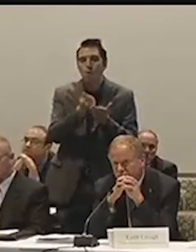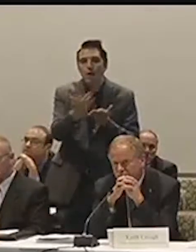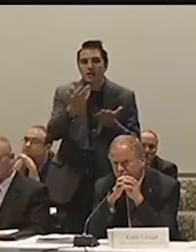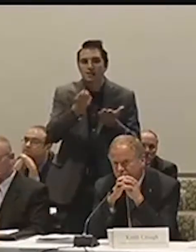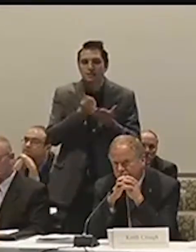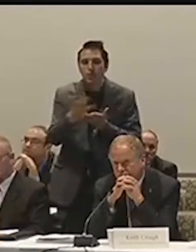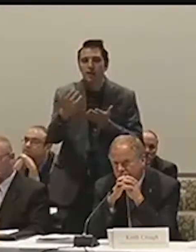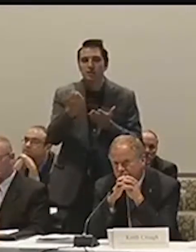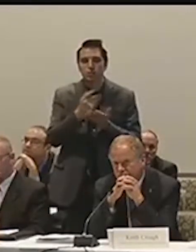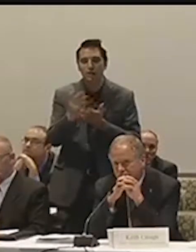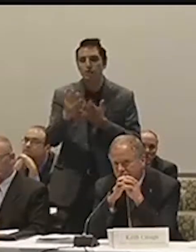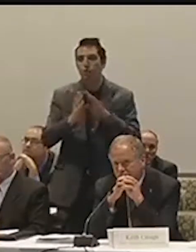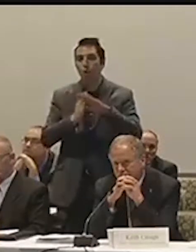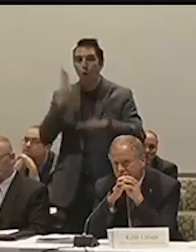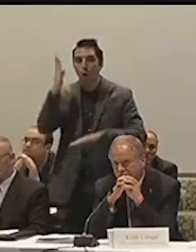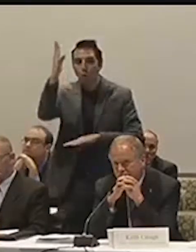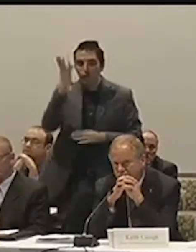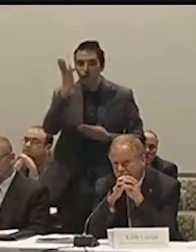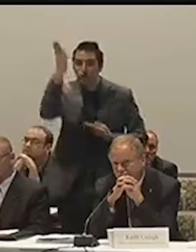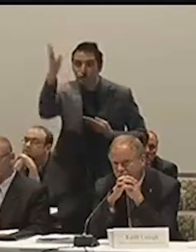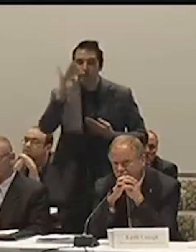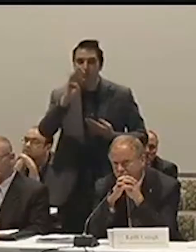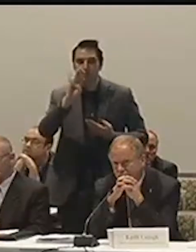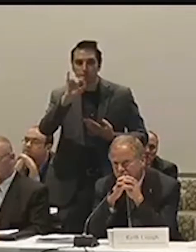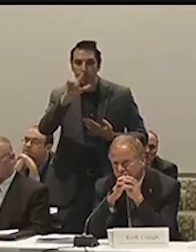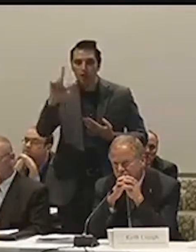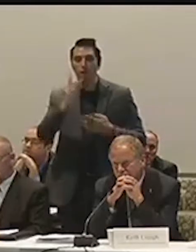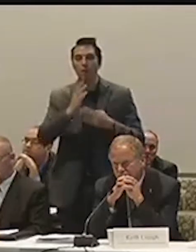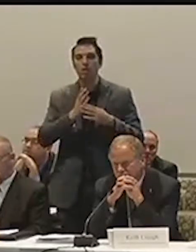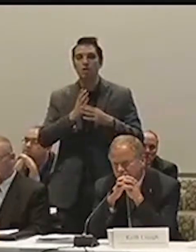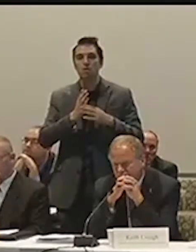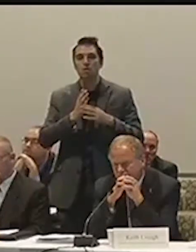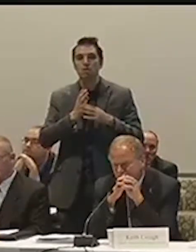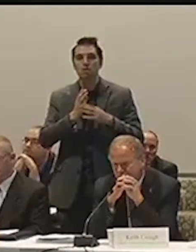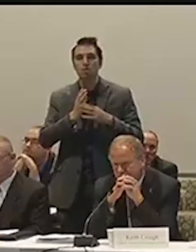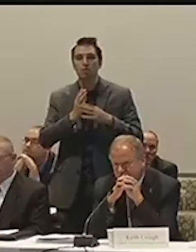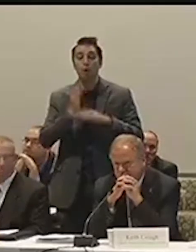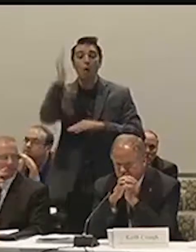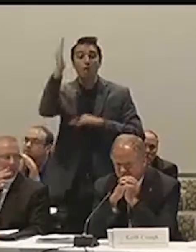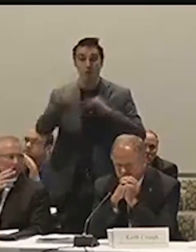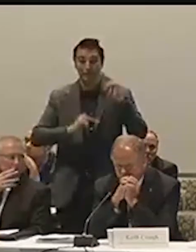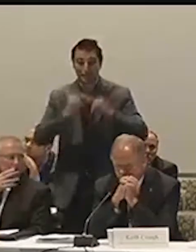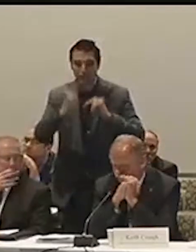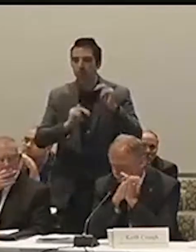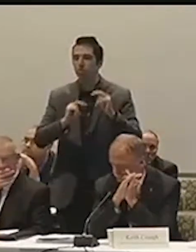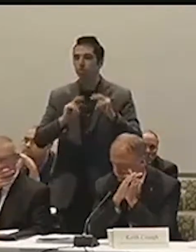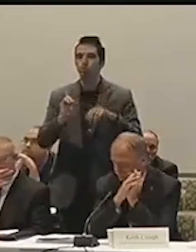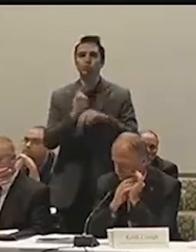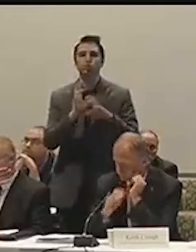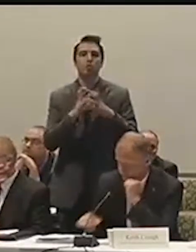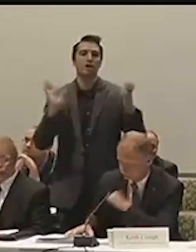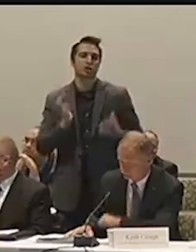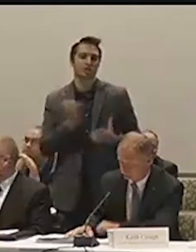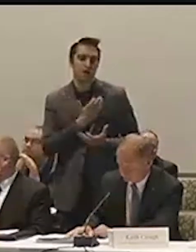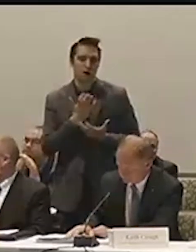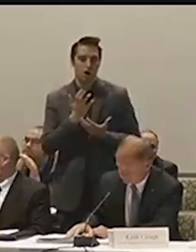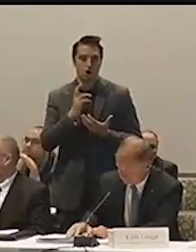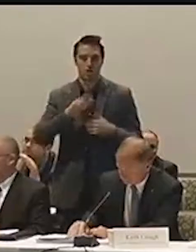end up overbuilding and, you know, right, and overusing our natural resources, including energy, and energy is a big part of what water systems